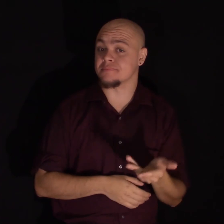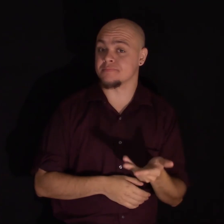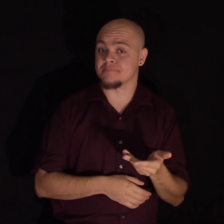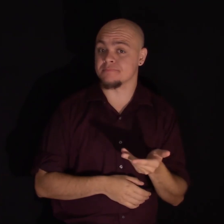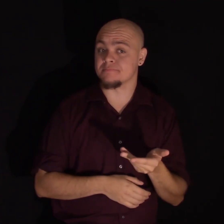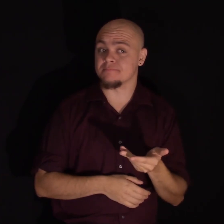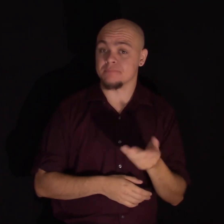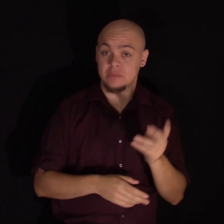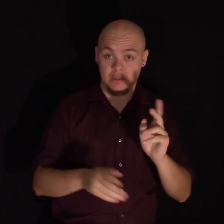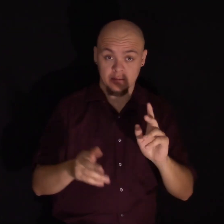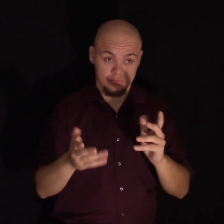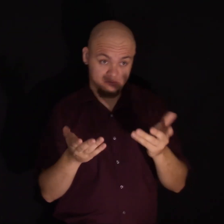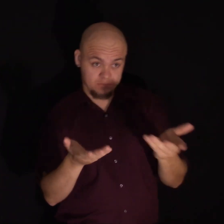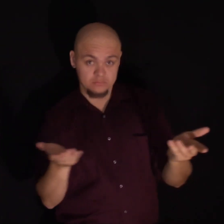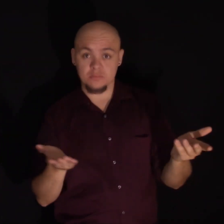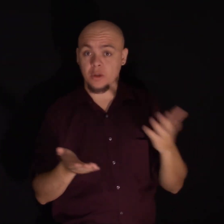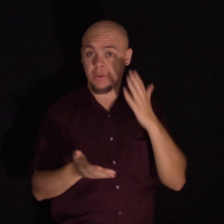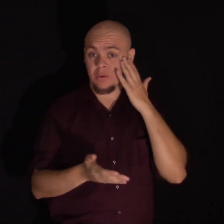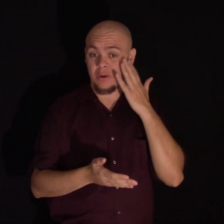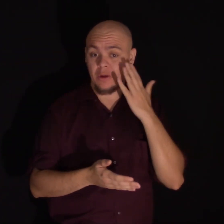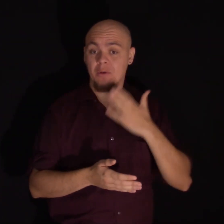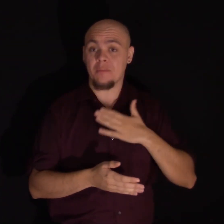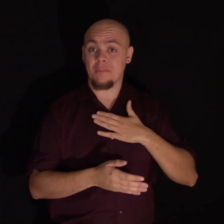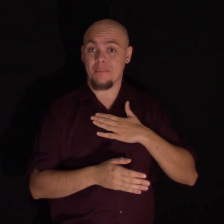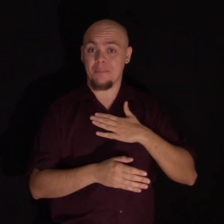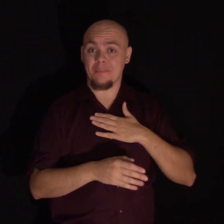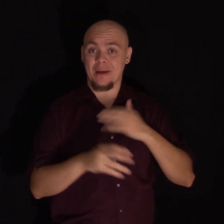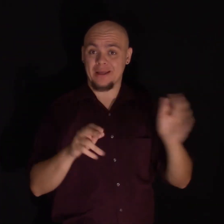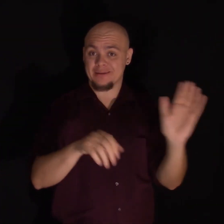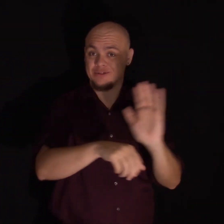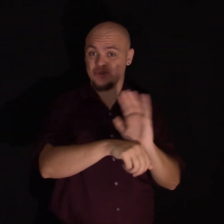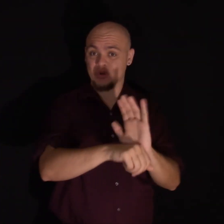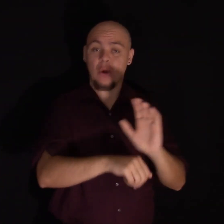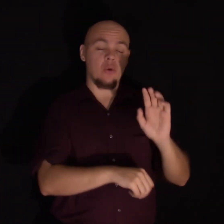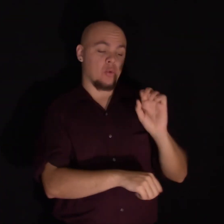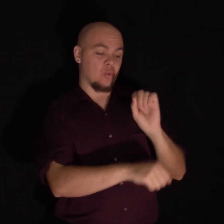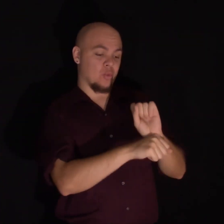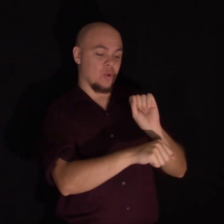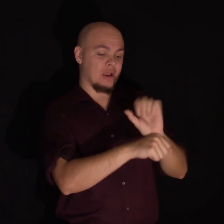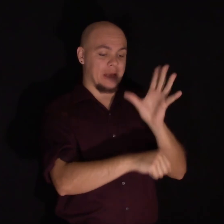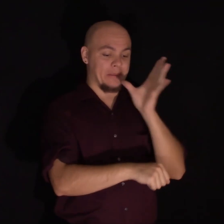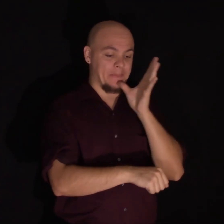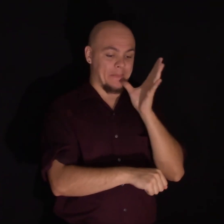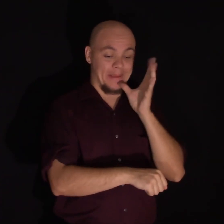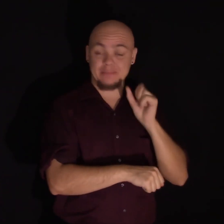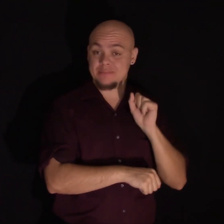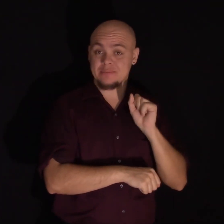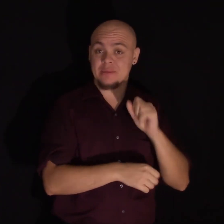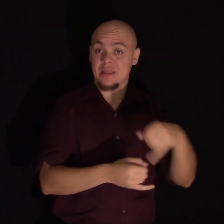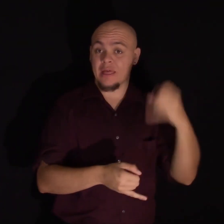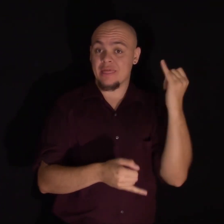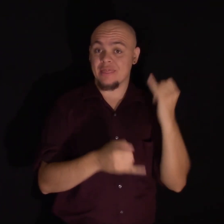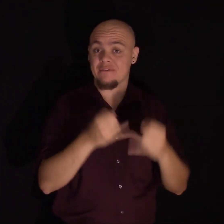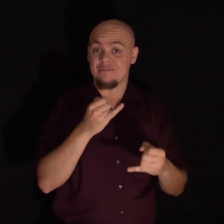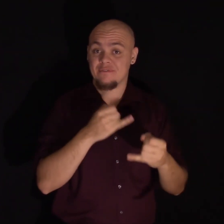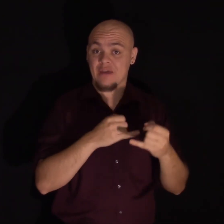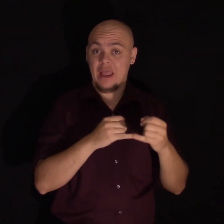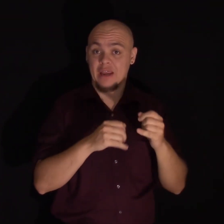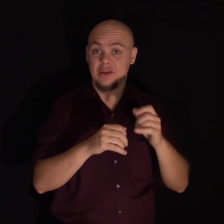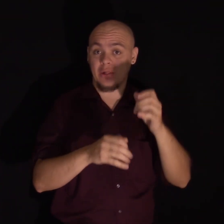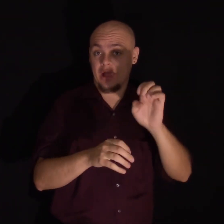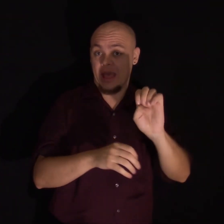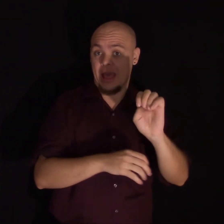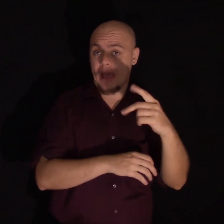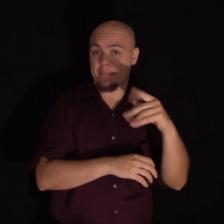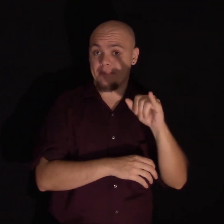And for those of you who are familiar with my series, Workin' Moms, you know that it is the finale of the pilot episode, followed by